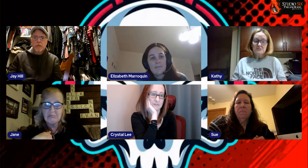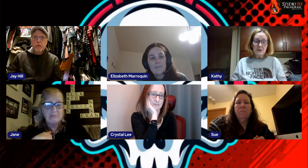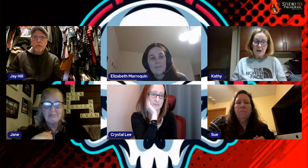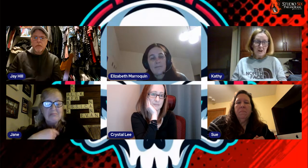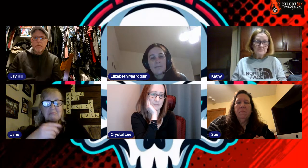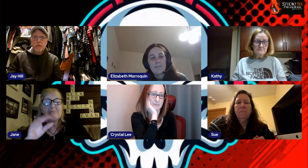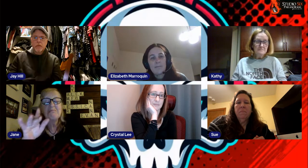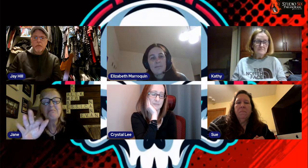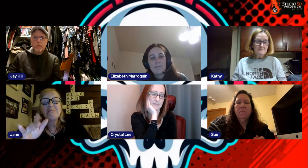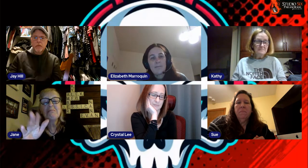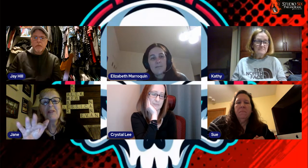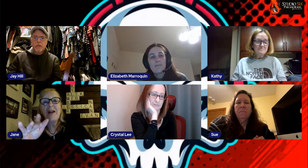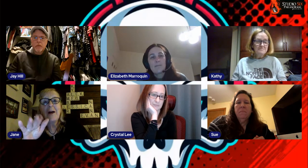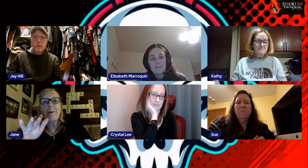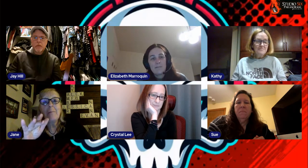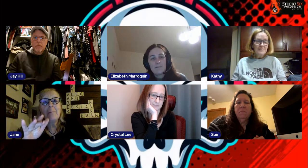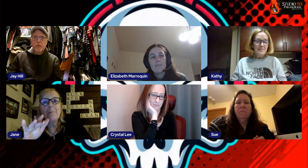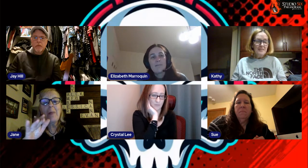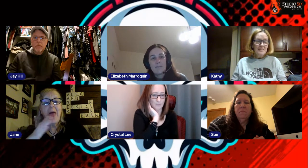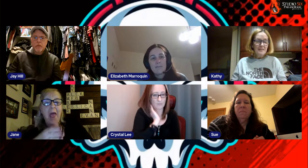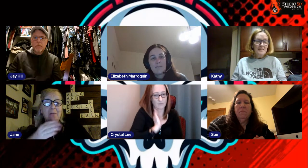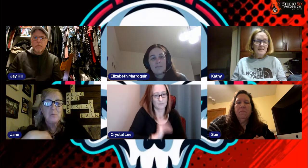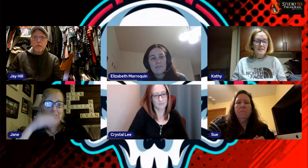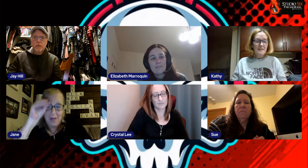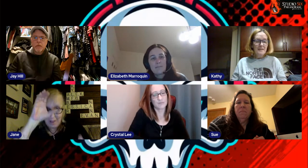I wasn't scared.